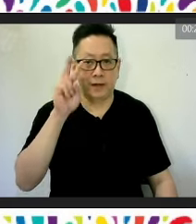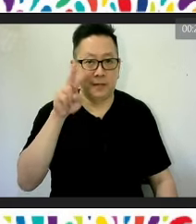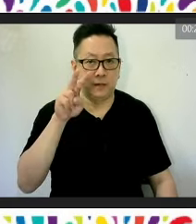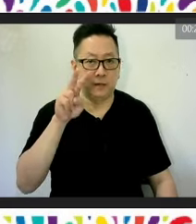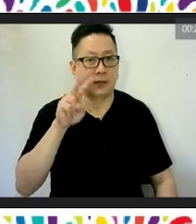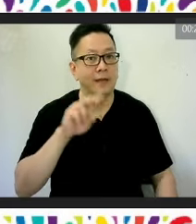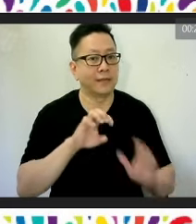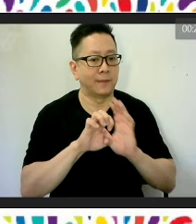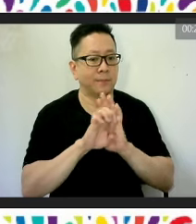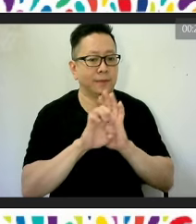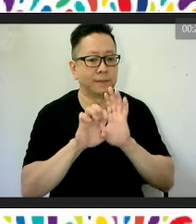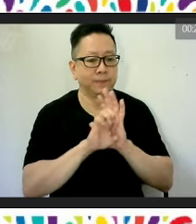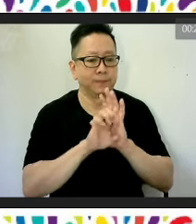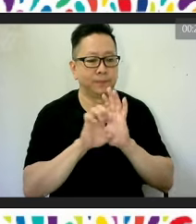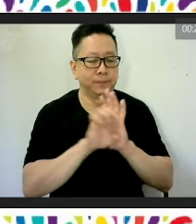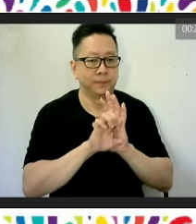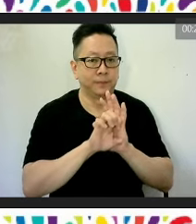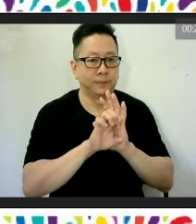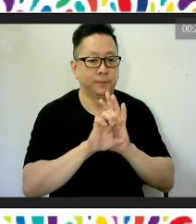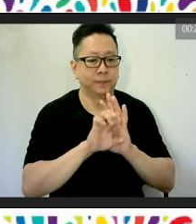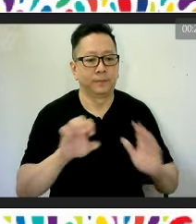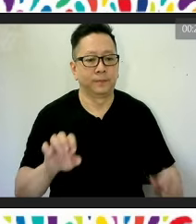Okay, let's look at the example.